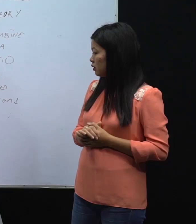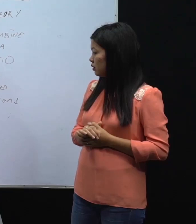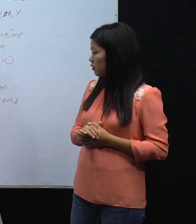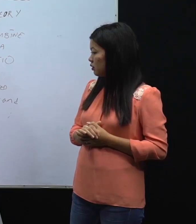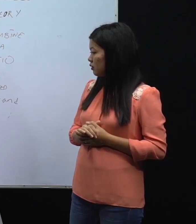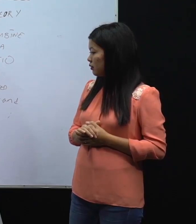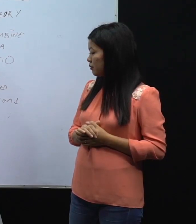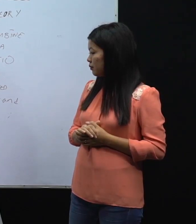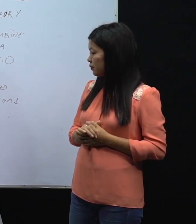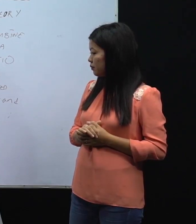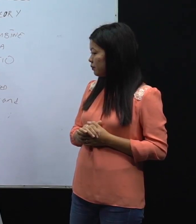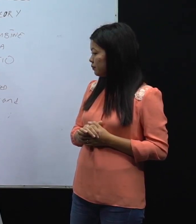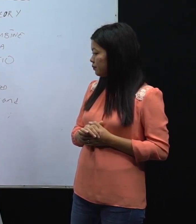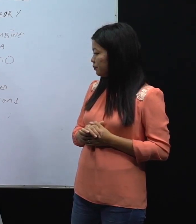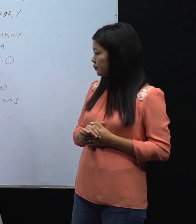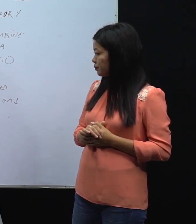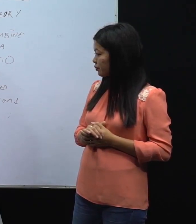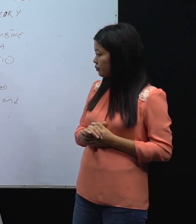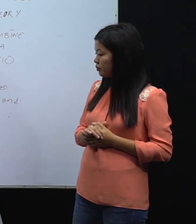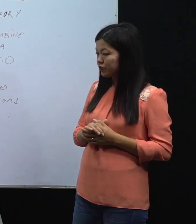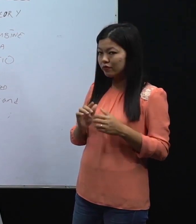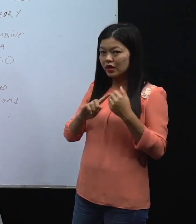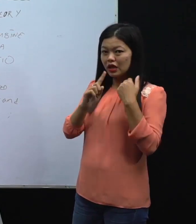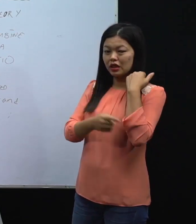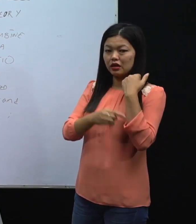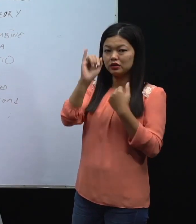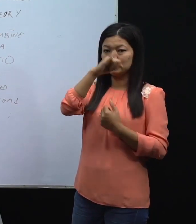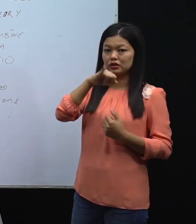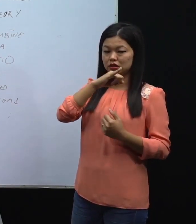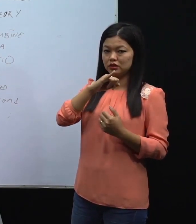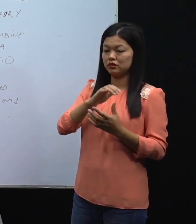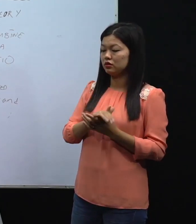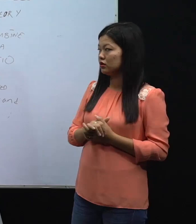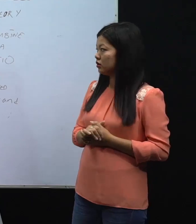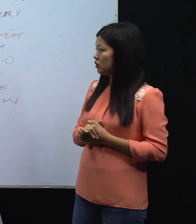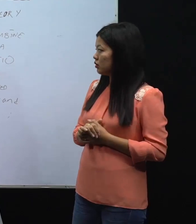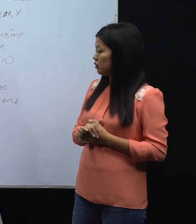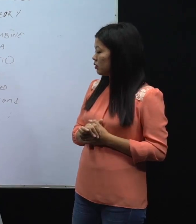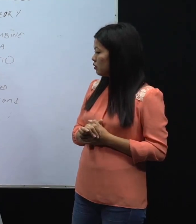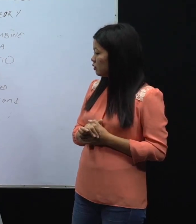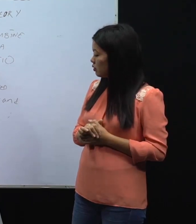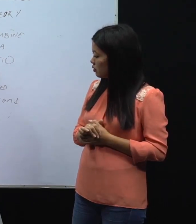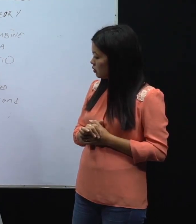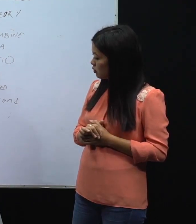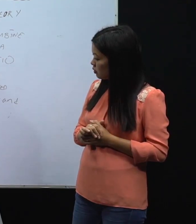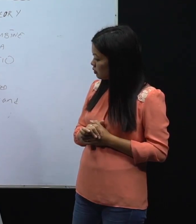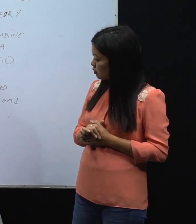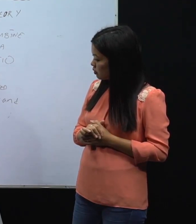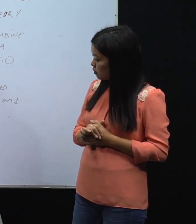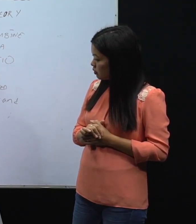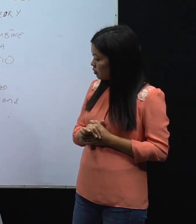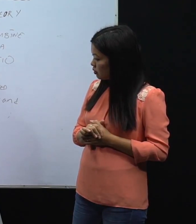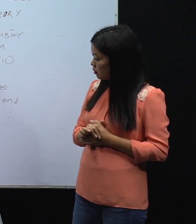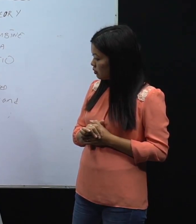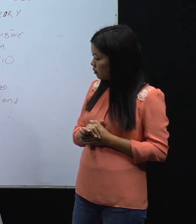Clear? Now students, we have our last postulate, that is the sixth postulates, okay? Now the sixth